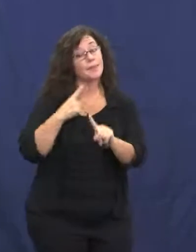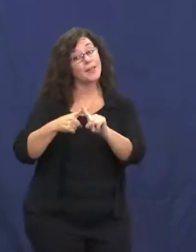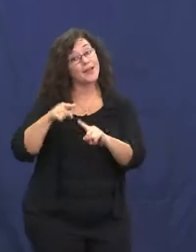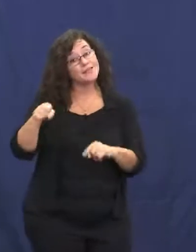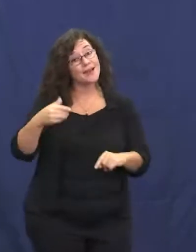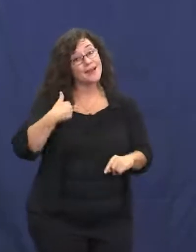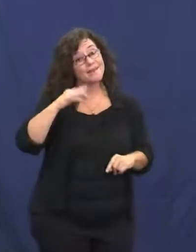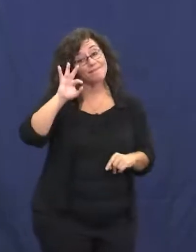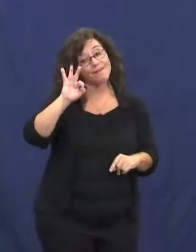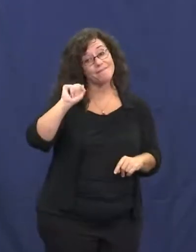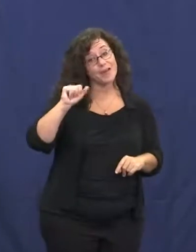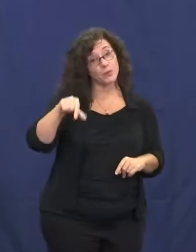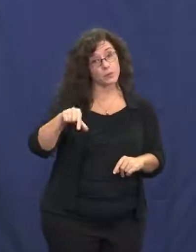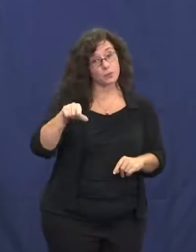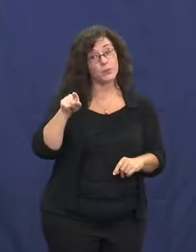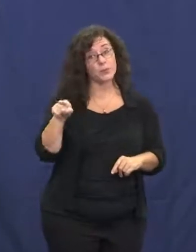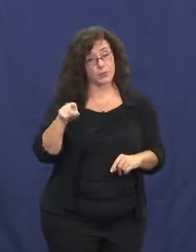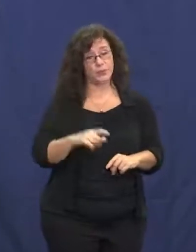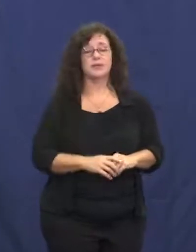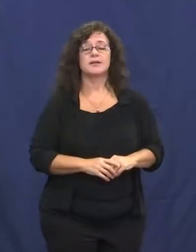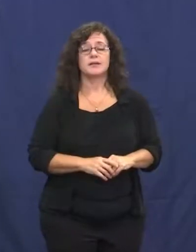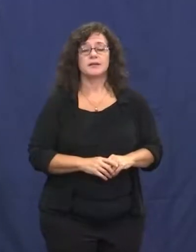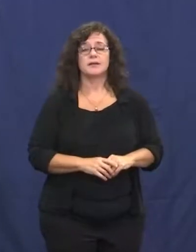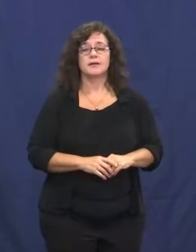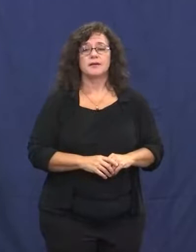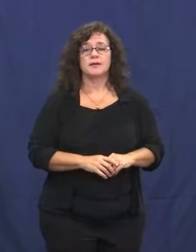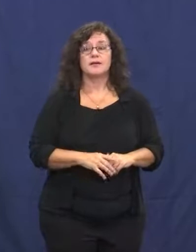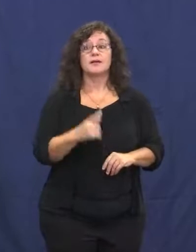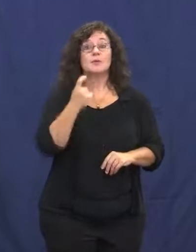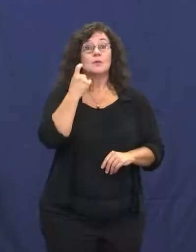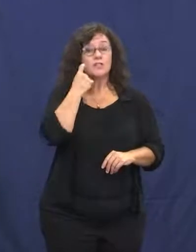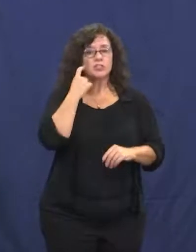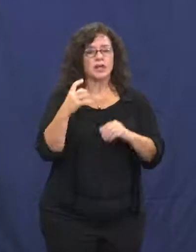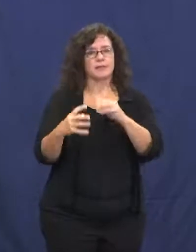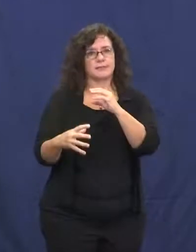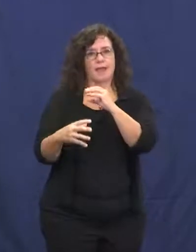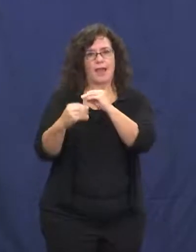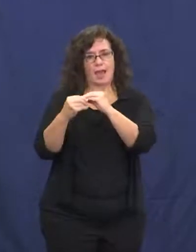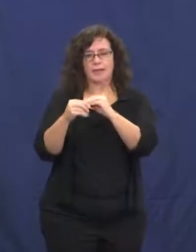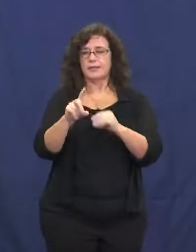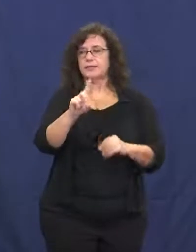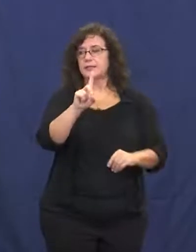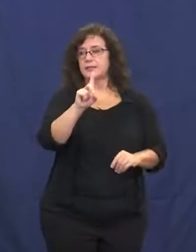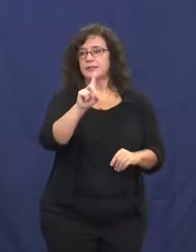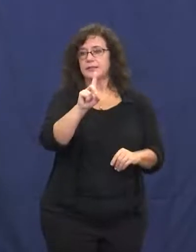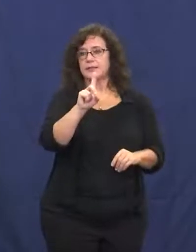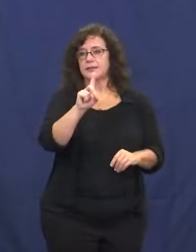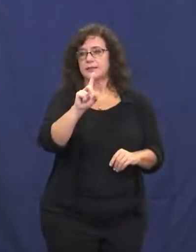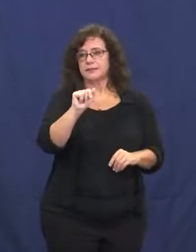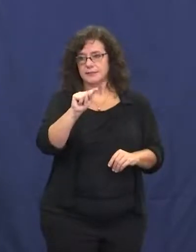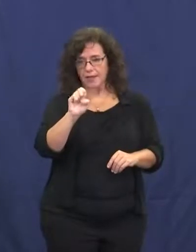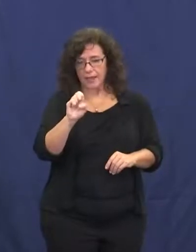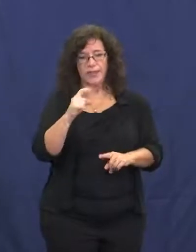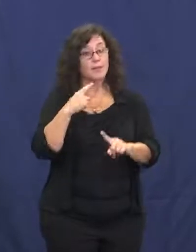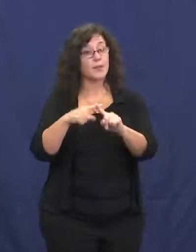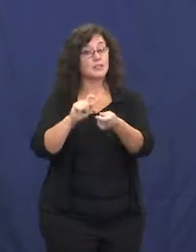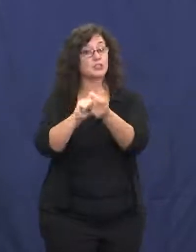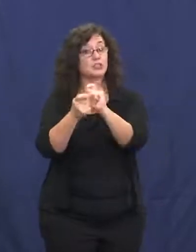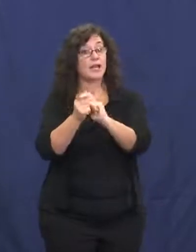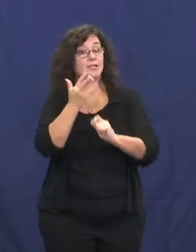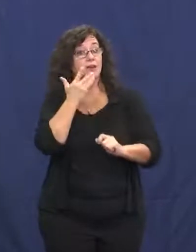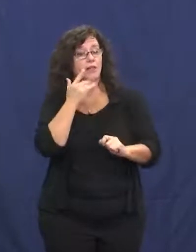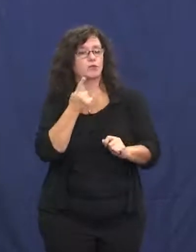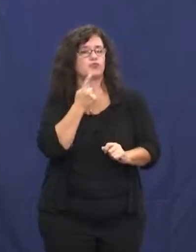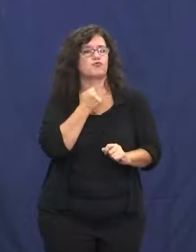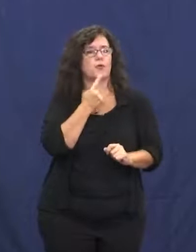questions, and one of the things that's been added in the last several weeks is we put a date and we changed the color to red so you can easily